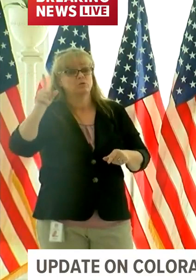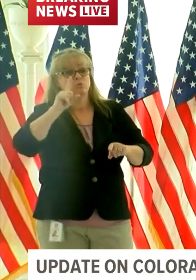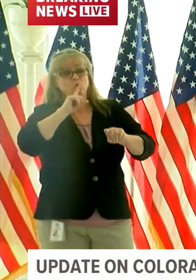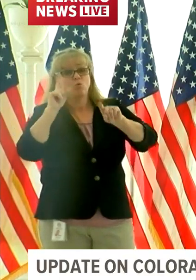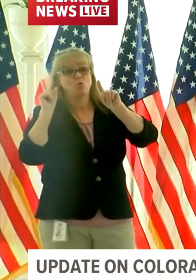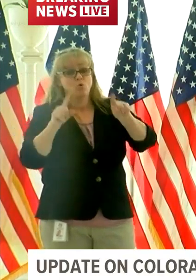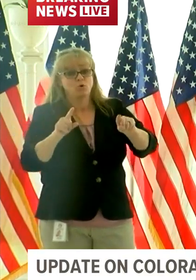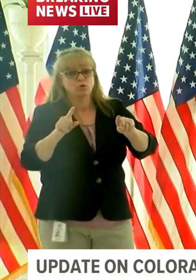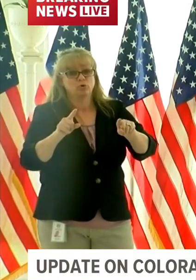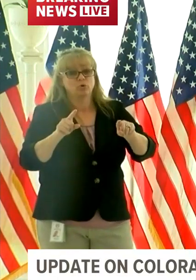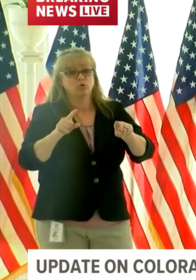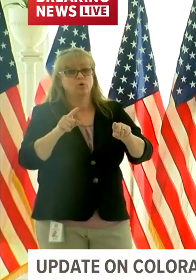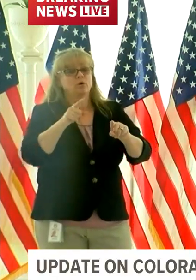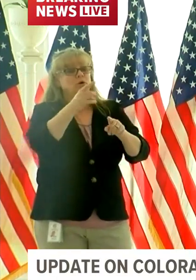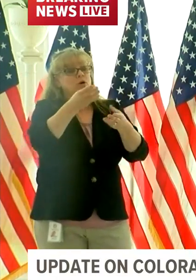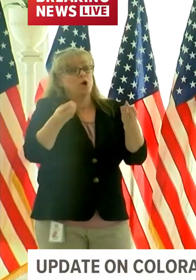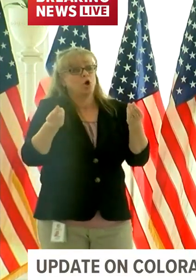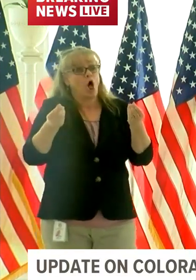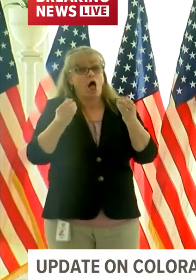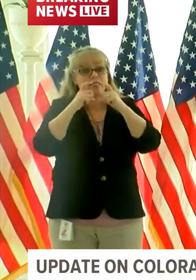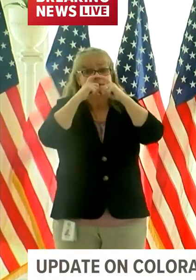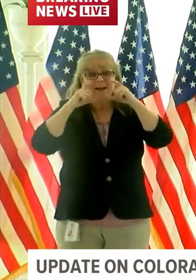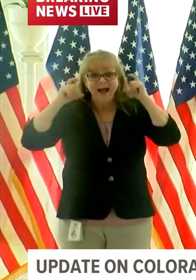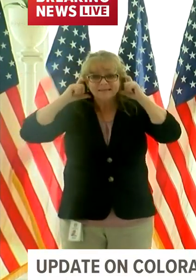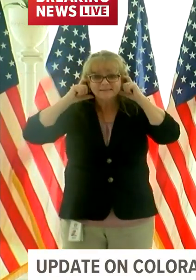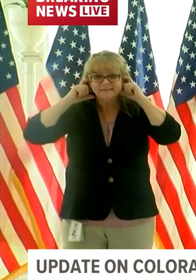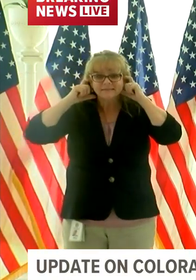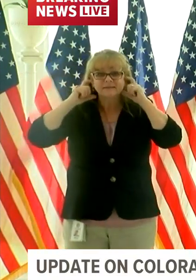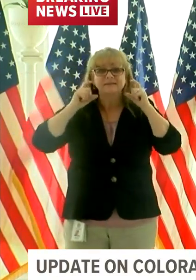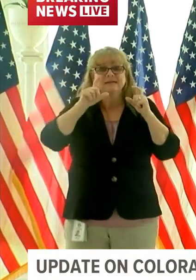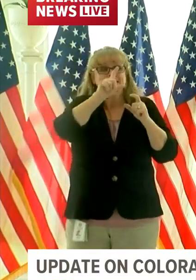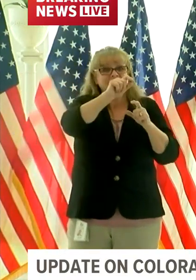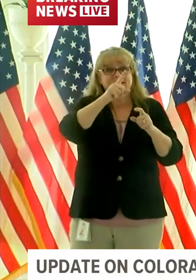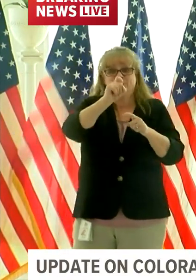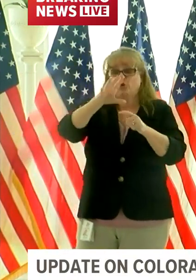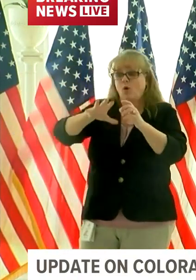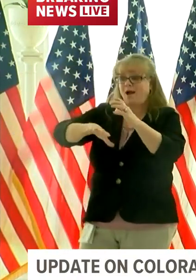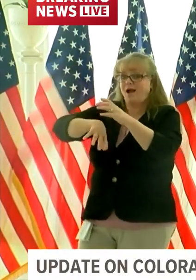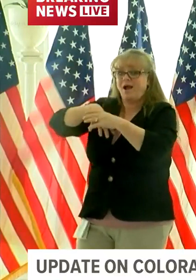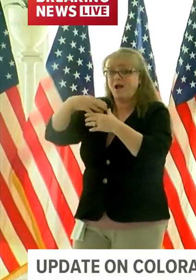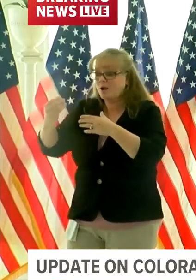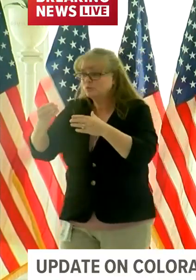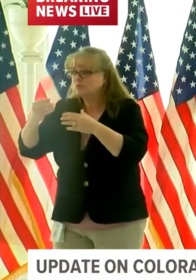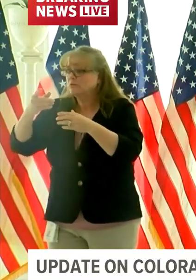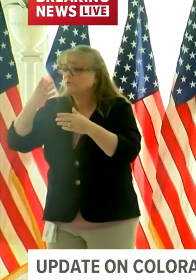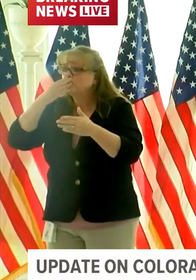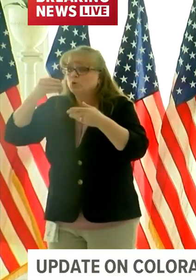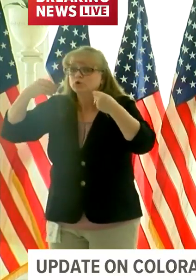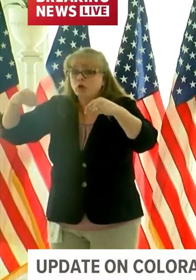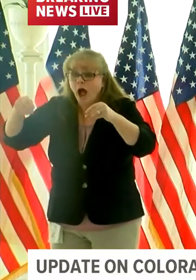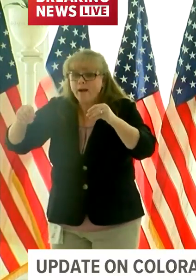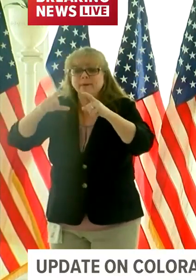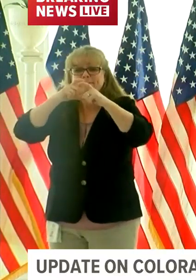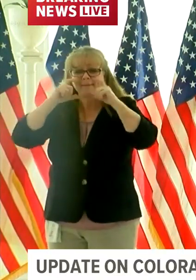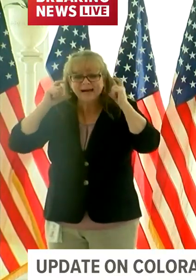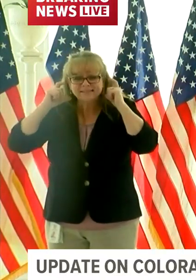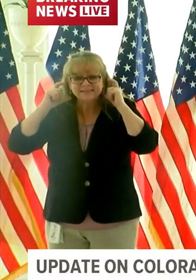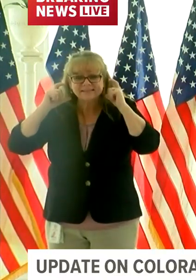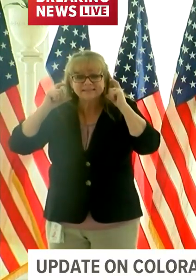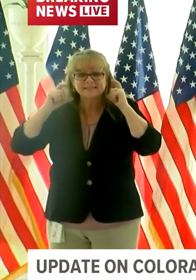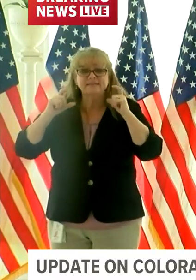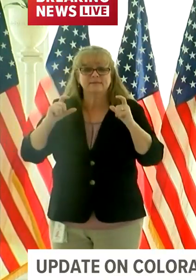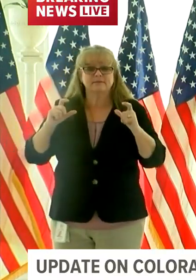worn at grocery stores and drugstores, at construction sites, and taxis by those people who work there, as well as customers, and that customers could